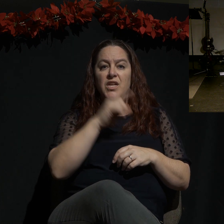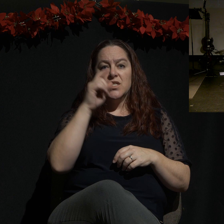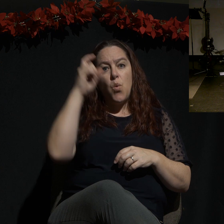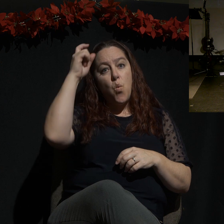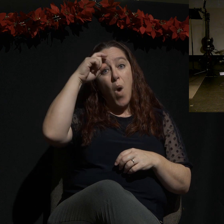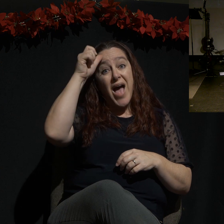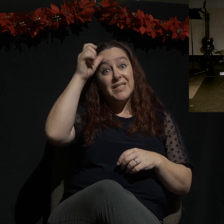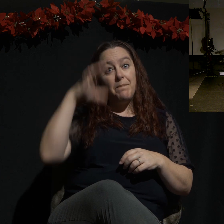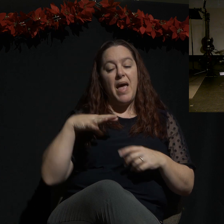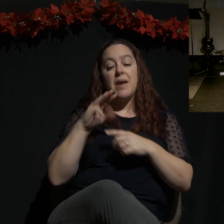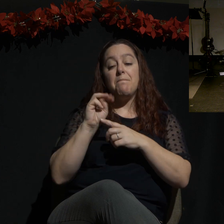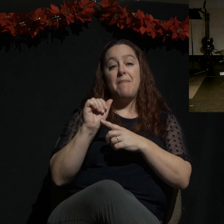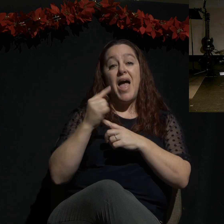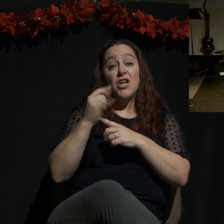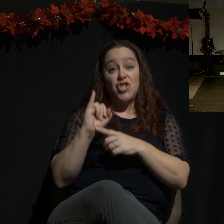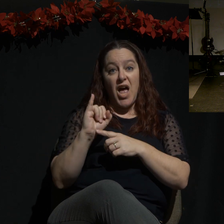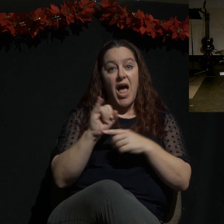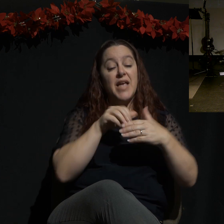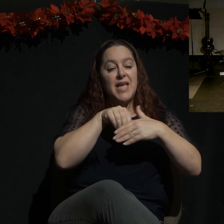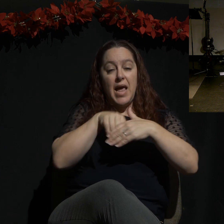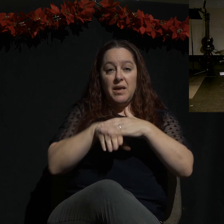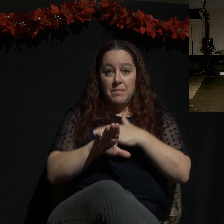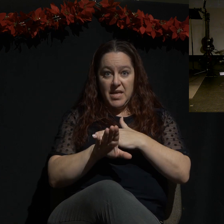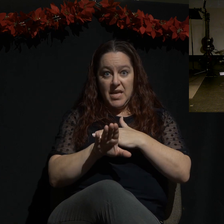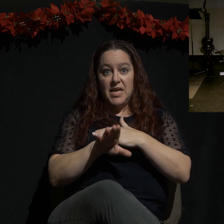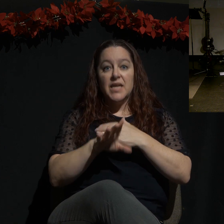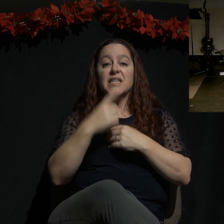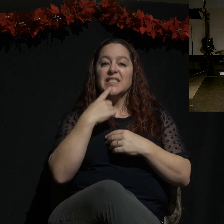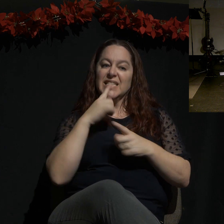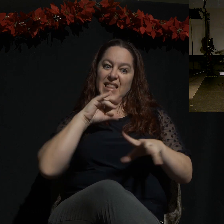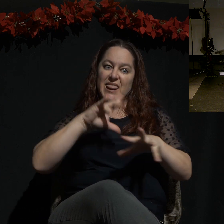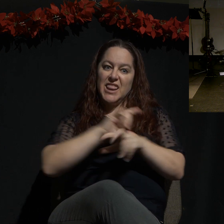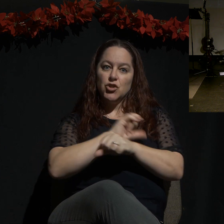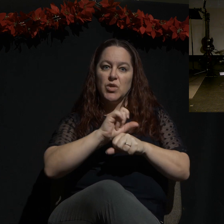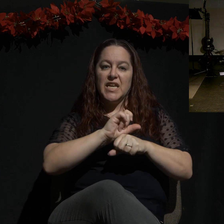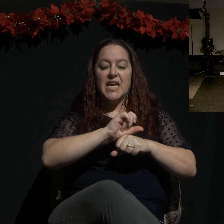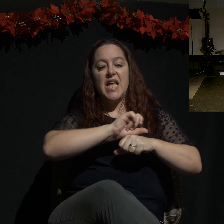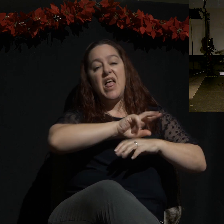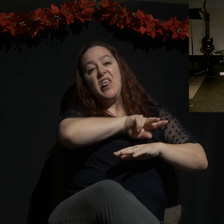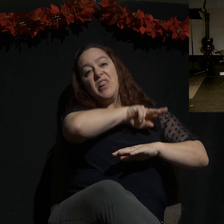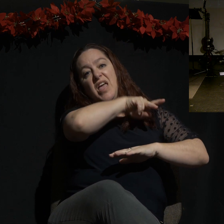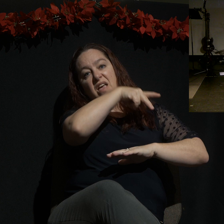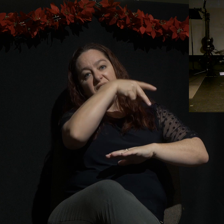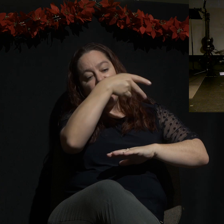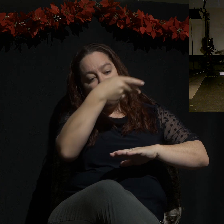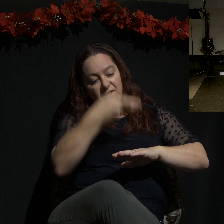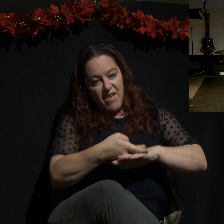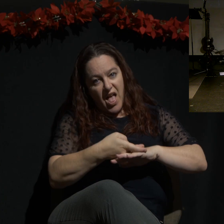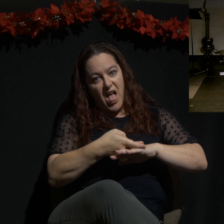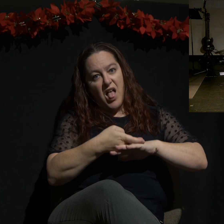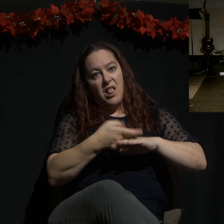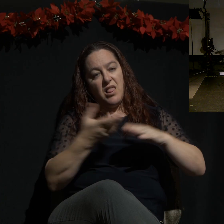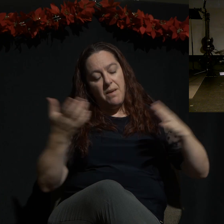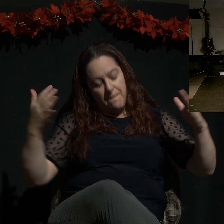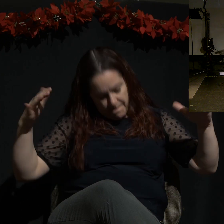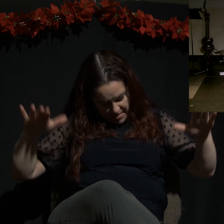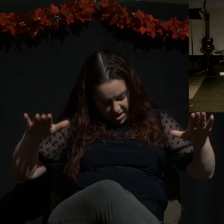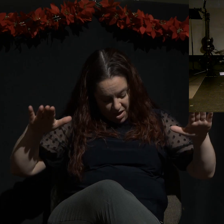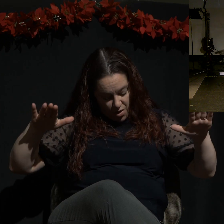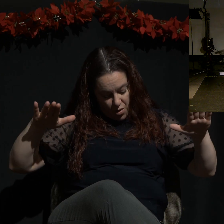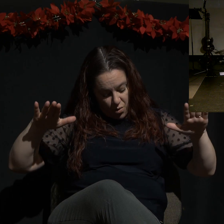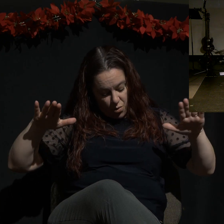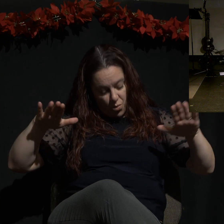wise men, these magi came in, and it says literally they fell to the ground and they bowed down.